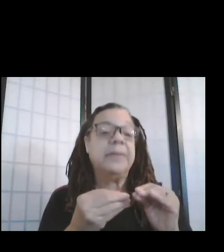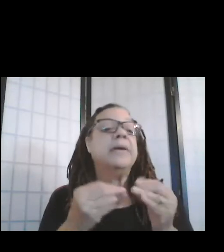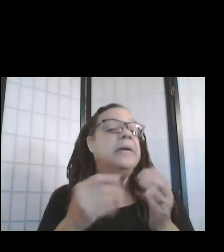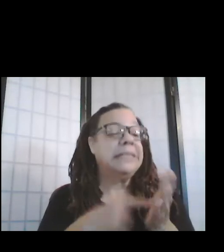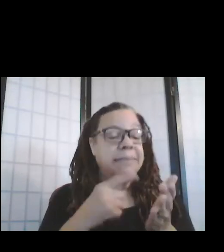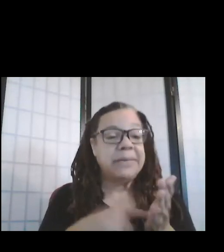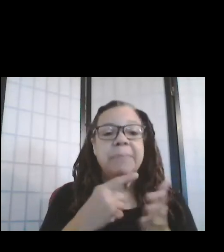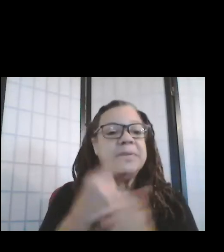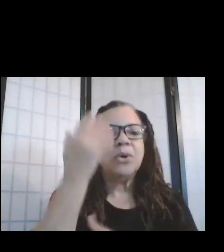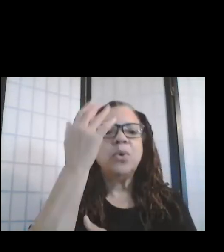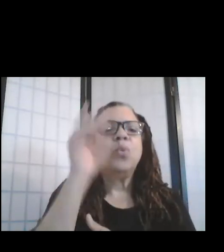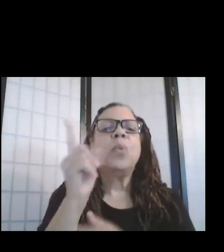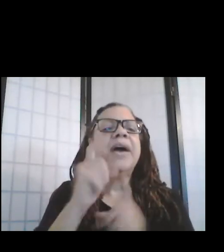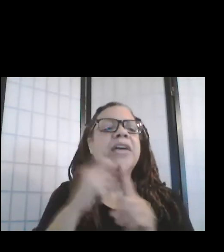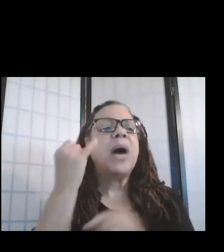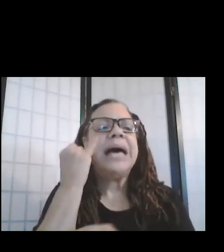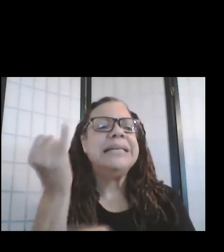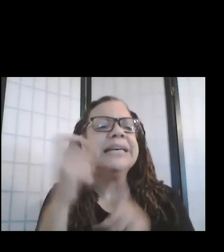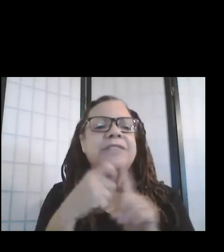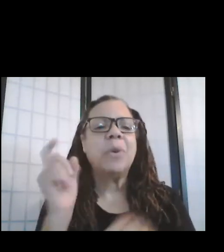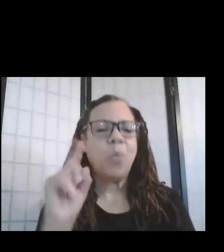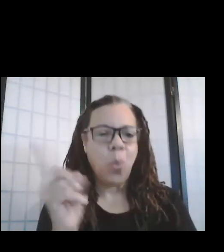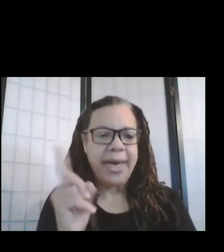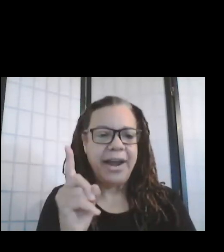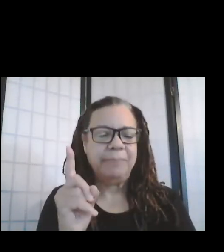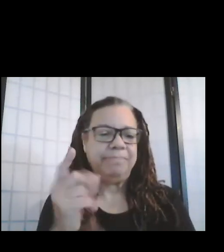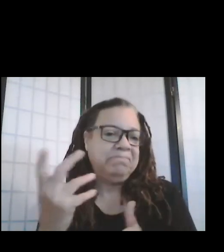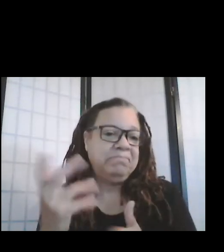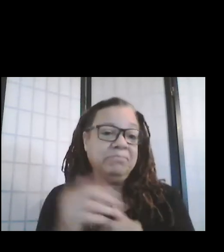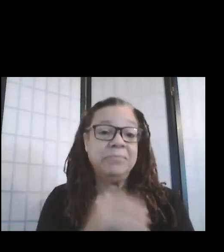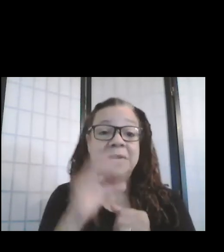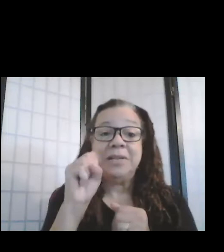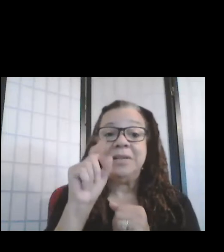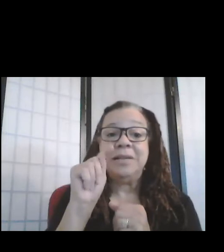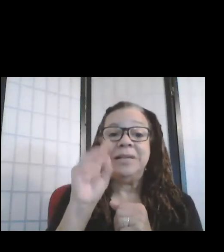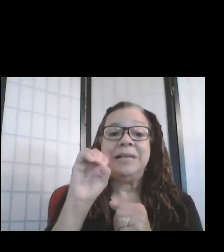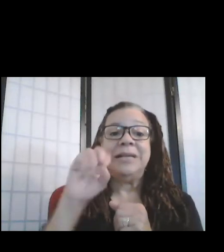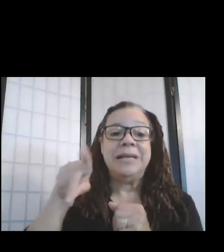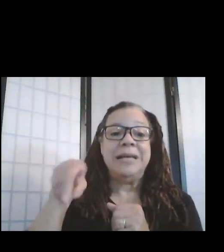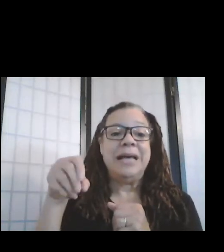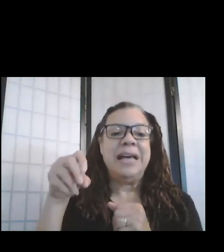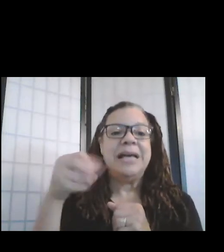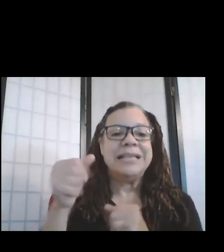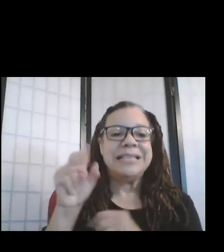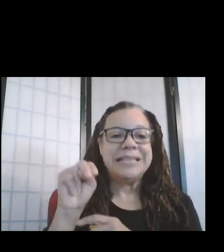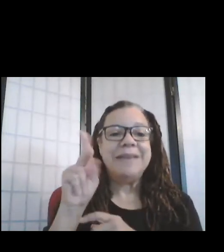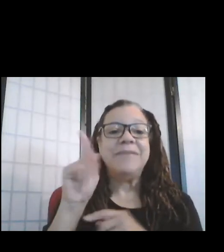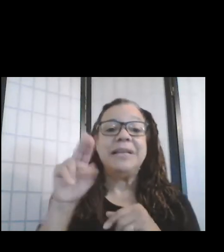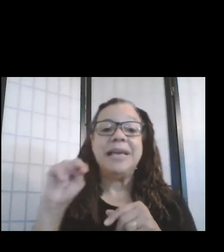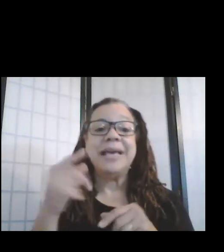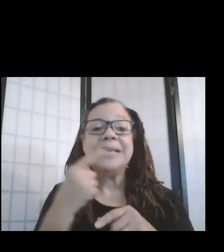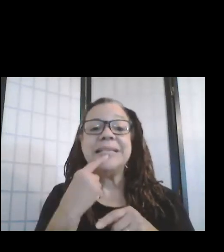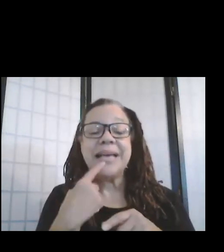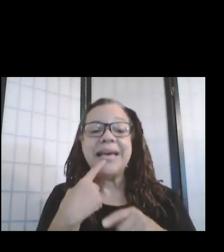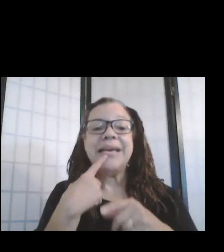writers is, where do you get your ideas? And Stephen King used to like to reply when somebody said, where do you get your ideas? Because he was asked